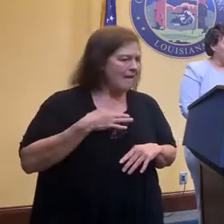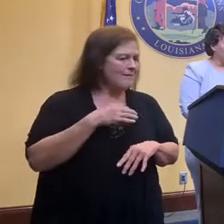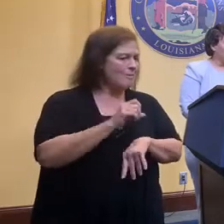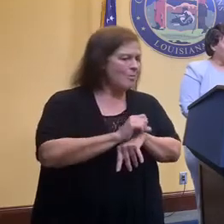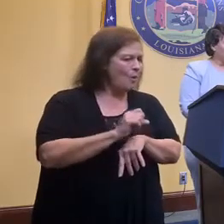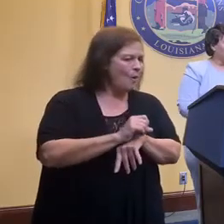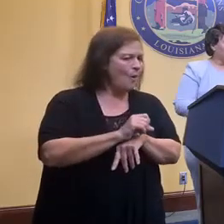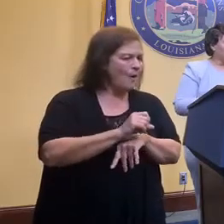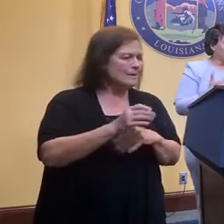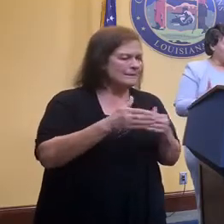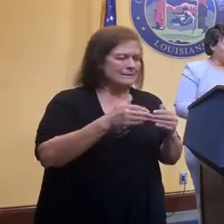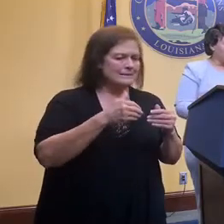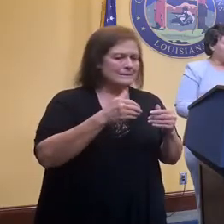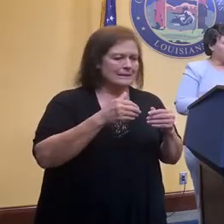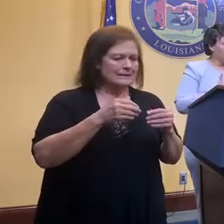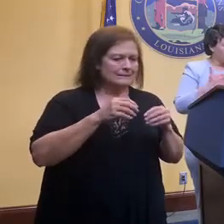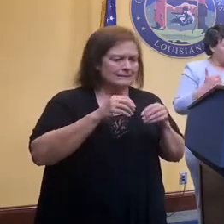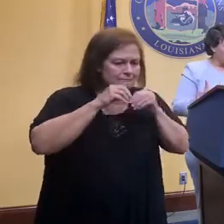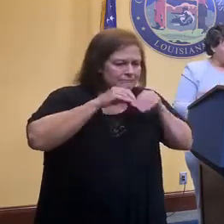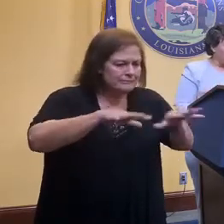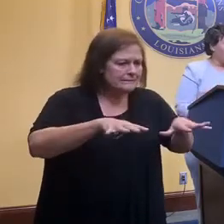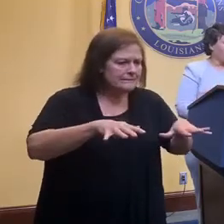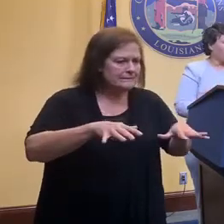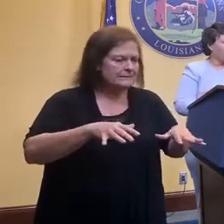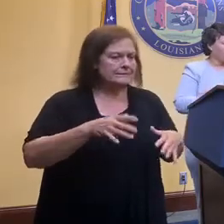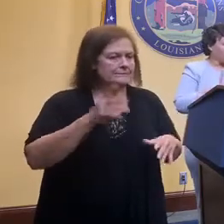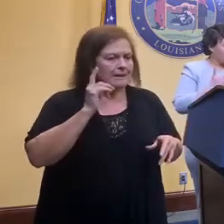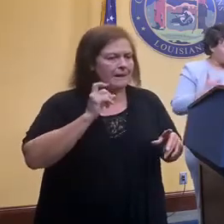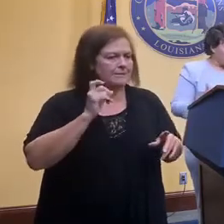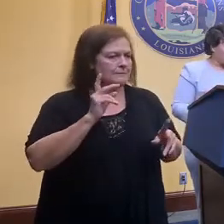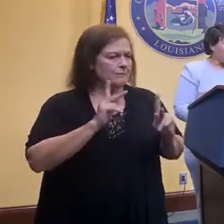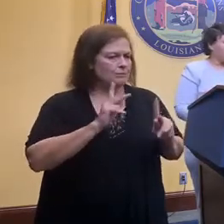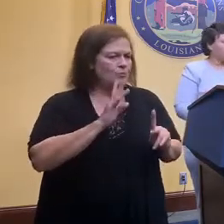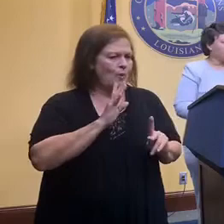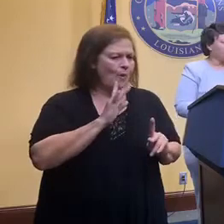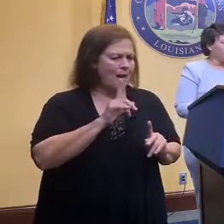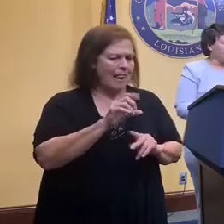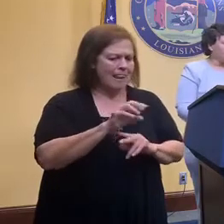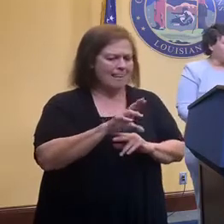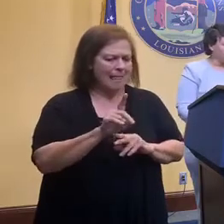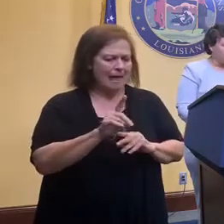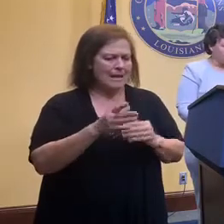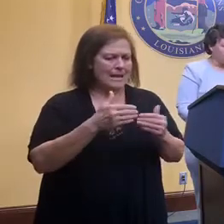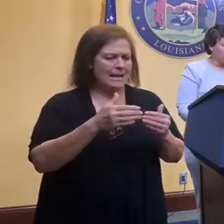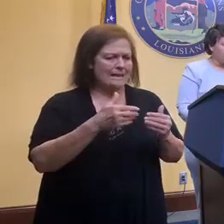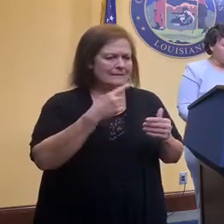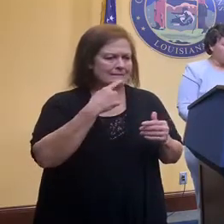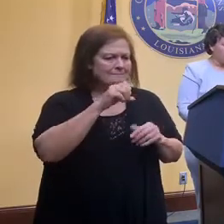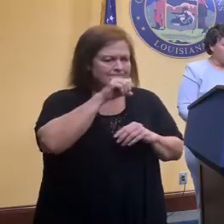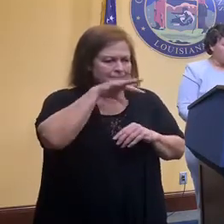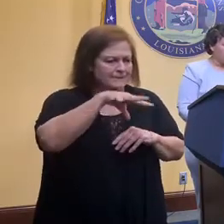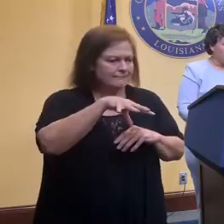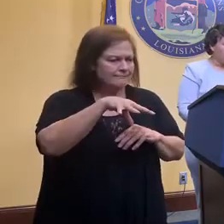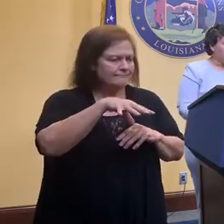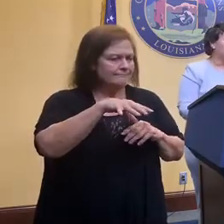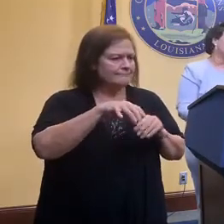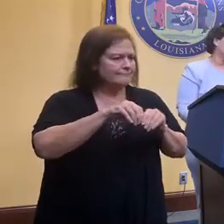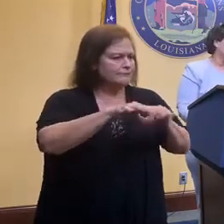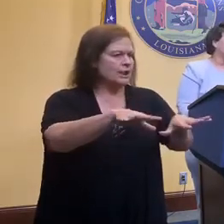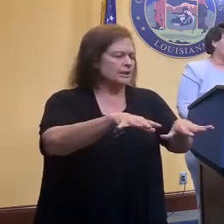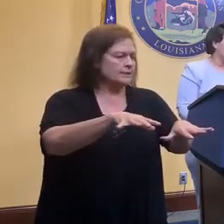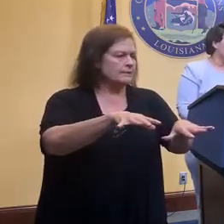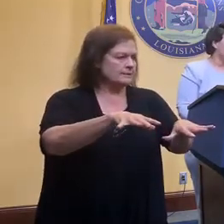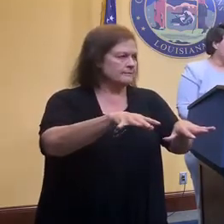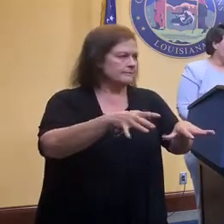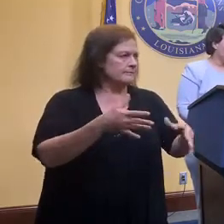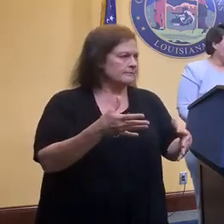employees, but it's the projections. You tend to get loud, that sort of thing, and it's